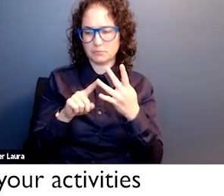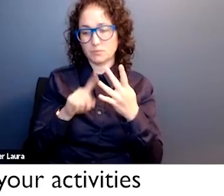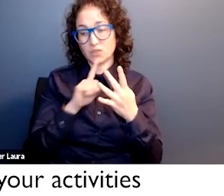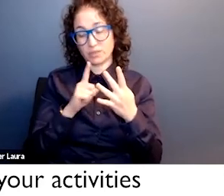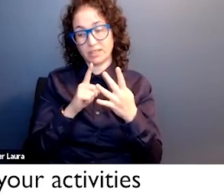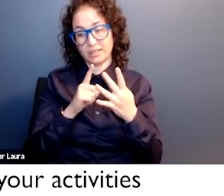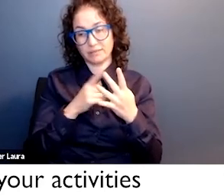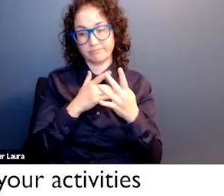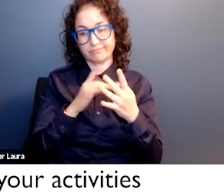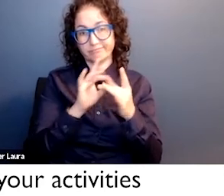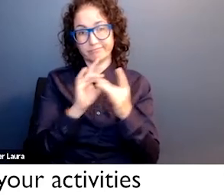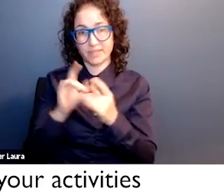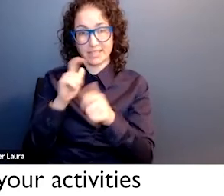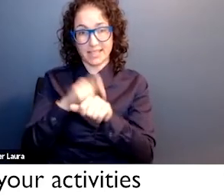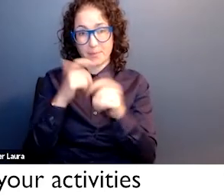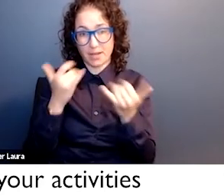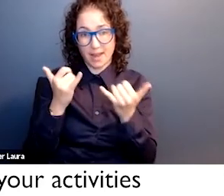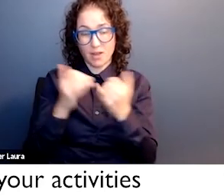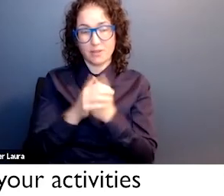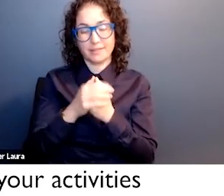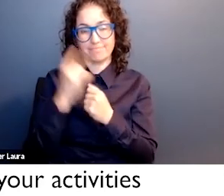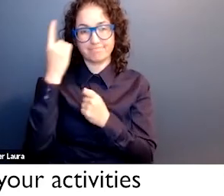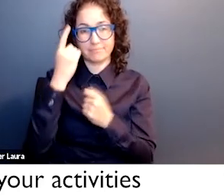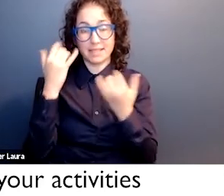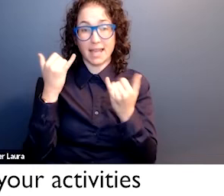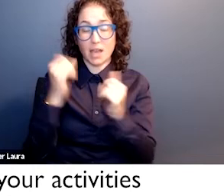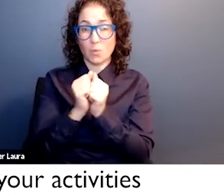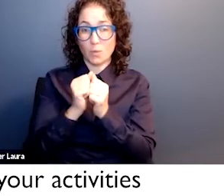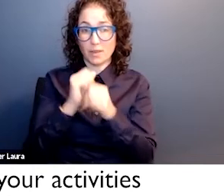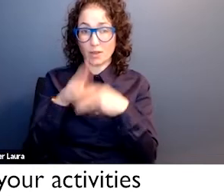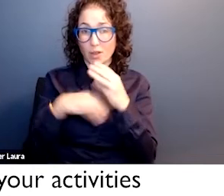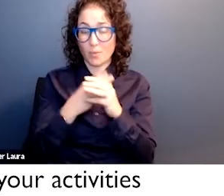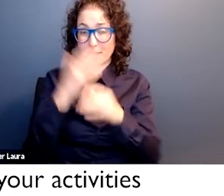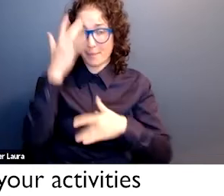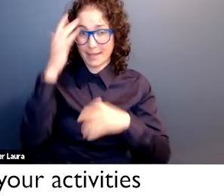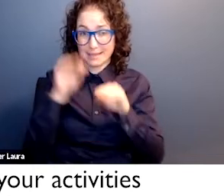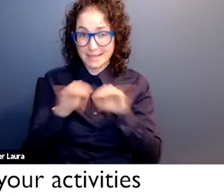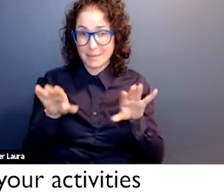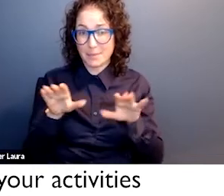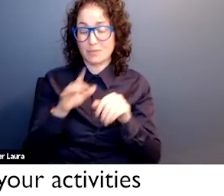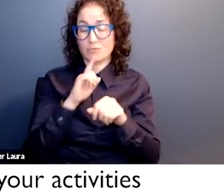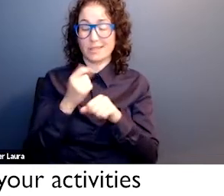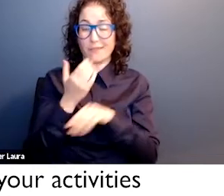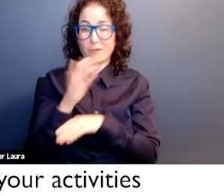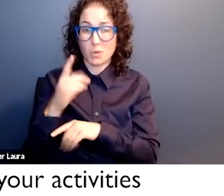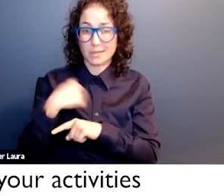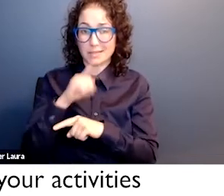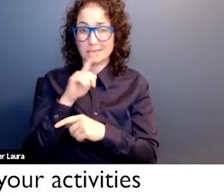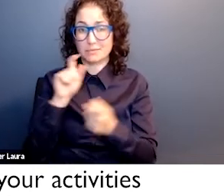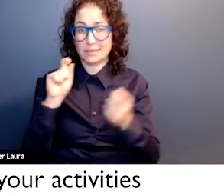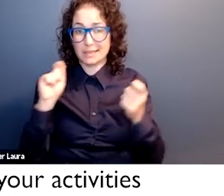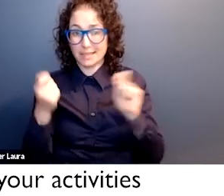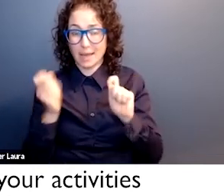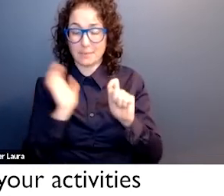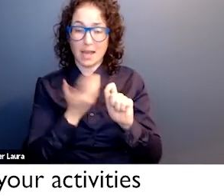question. Considering the global pandemic has forced us all to adapt operations and